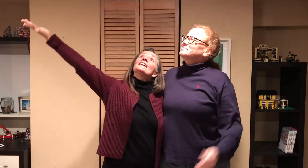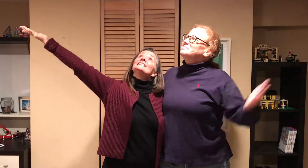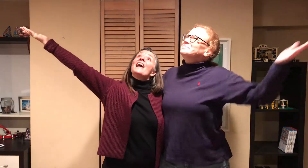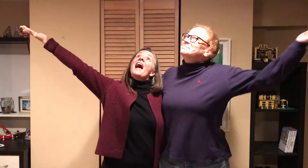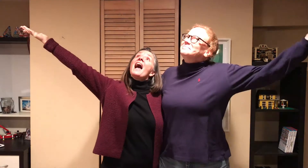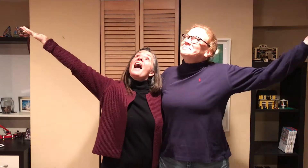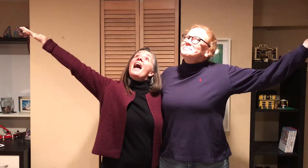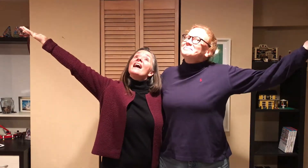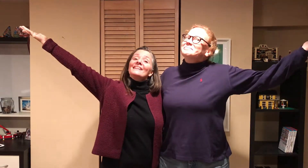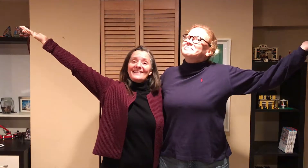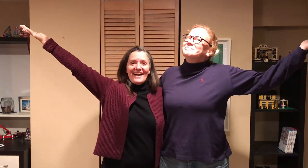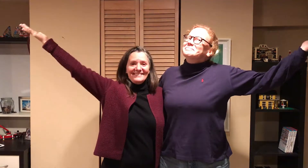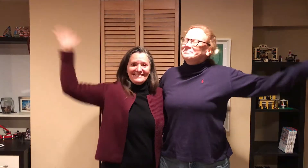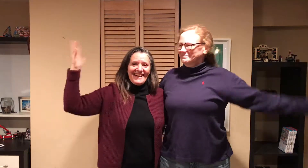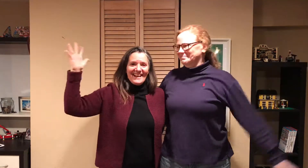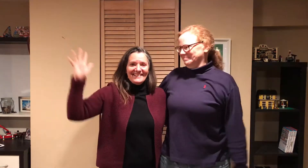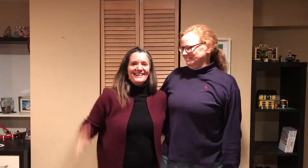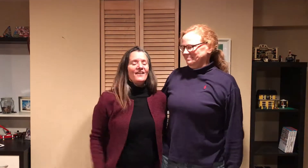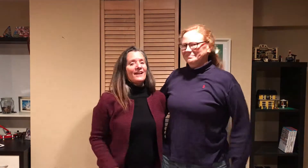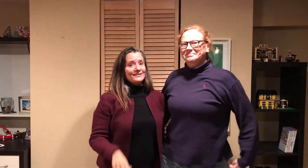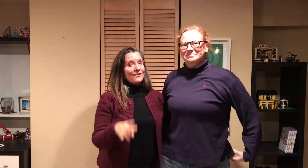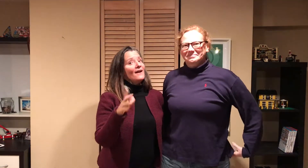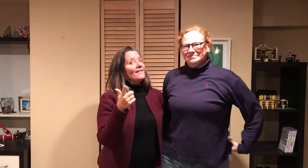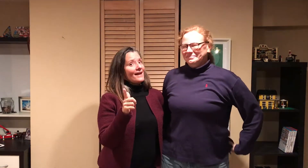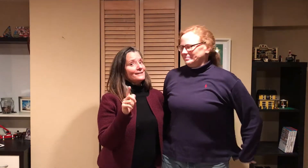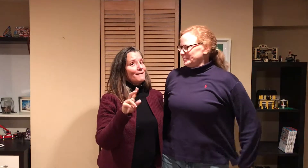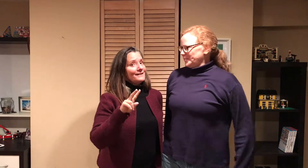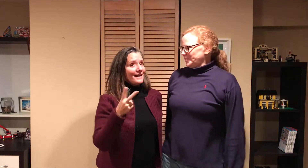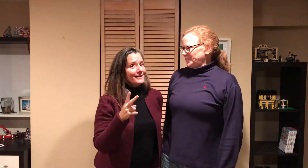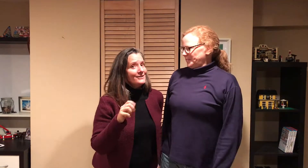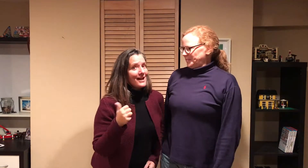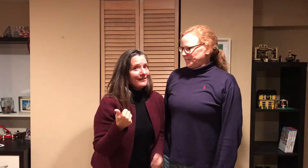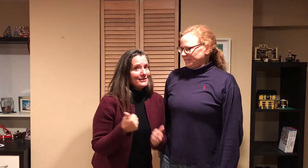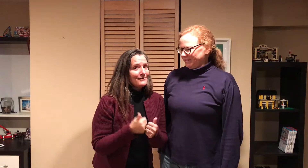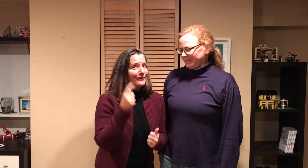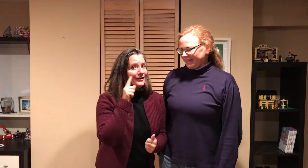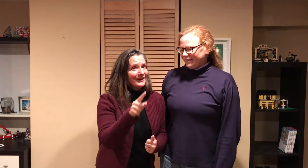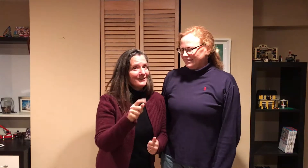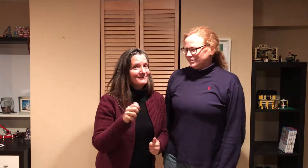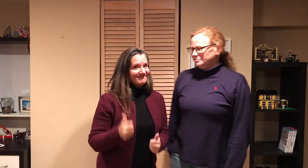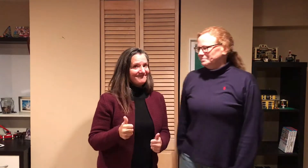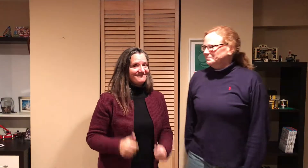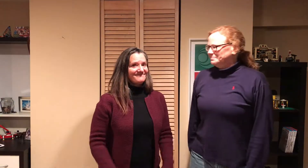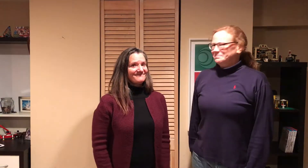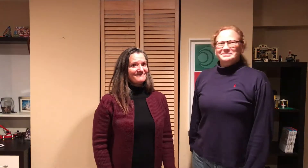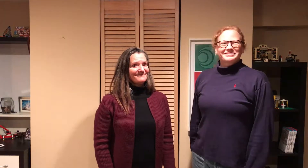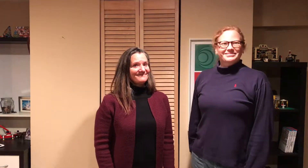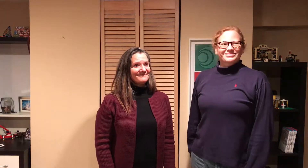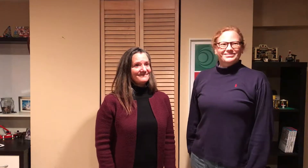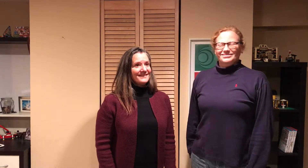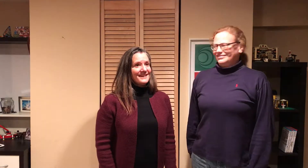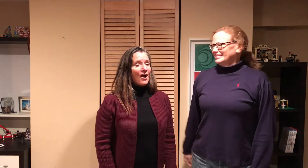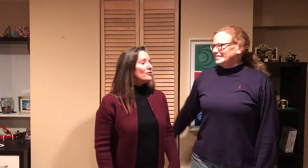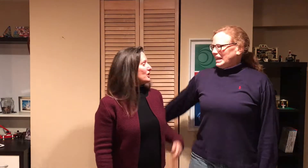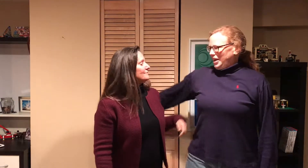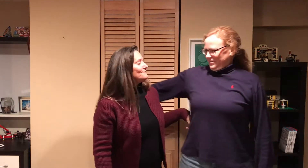like, yay, like that. Yay. Okay, so that's my second challenge for you. Can we sing it and you do it? Oh, sure.